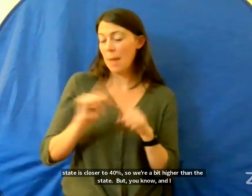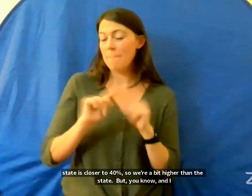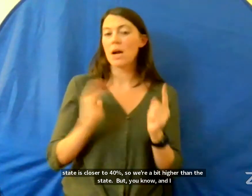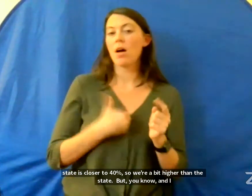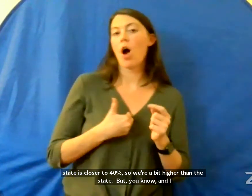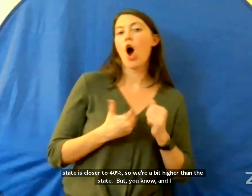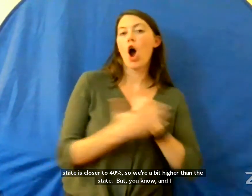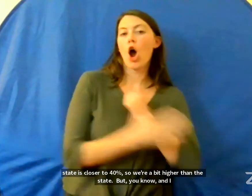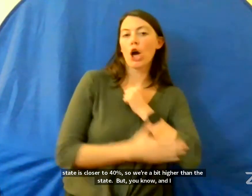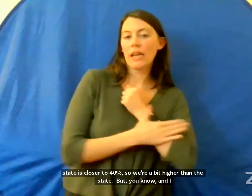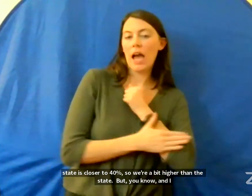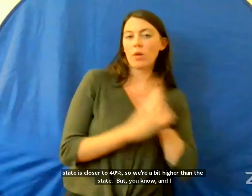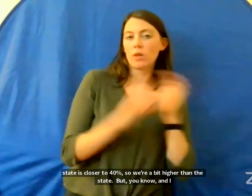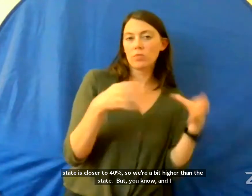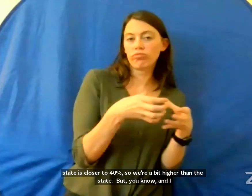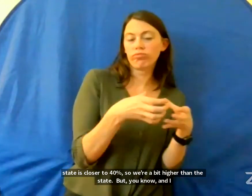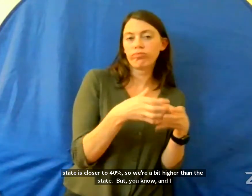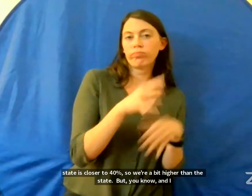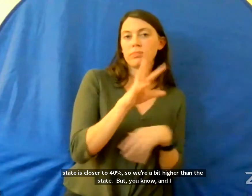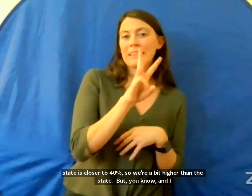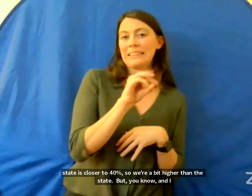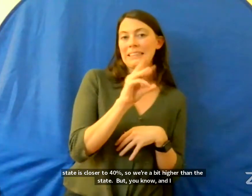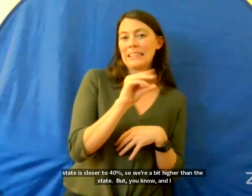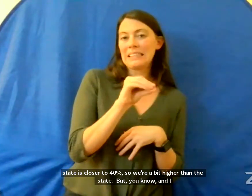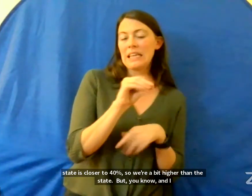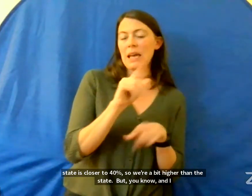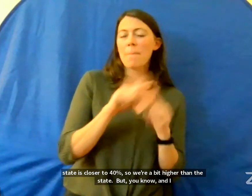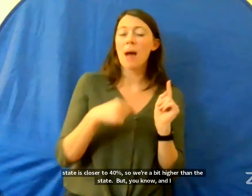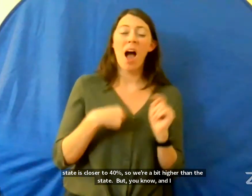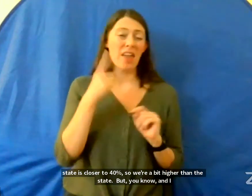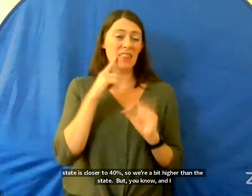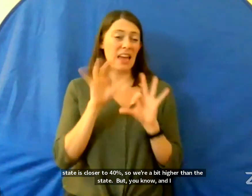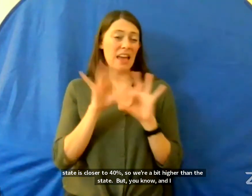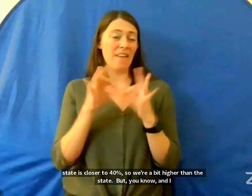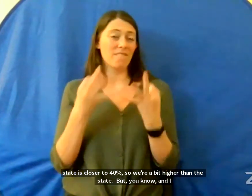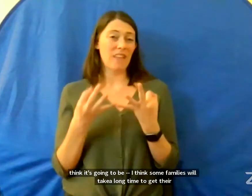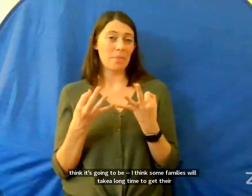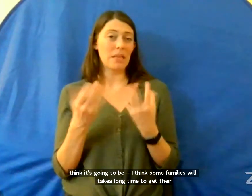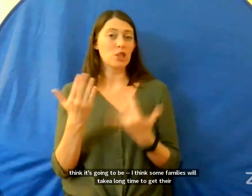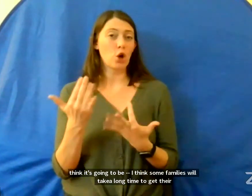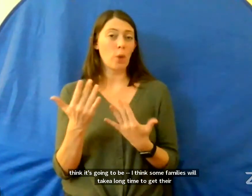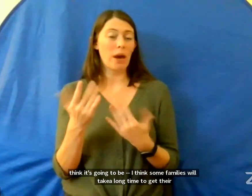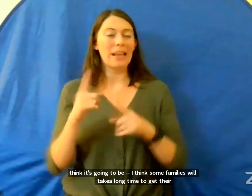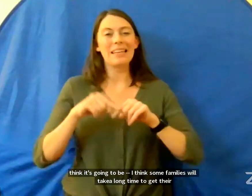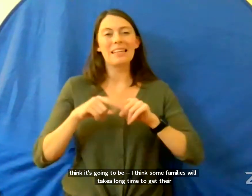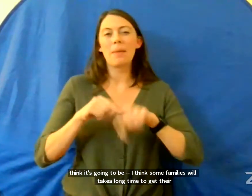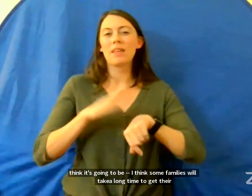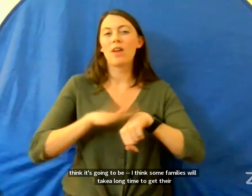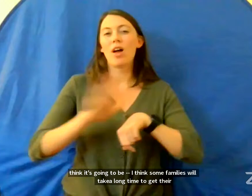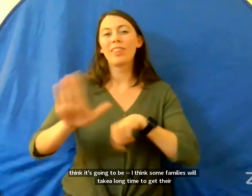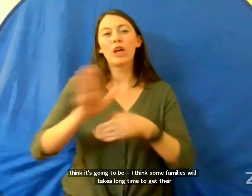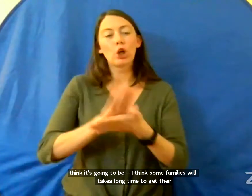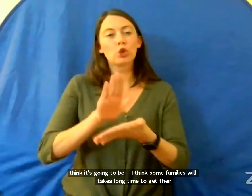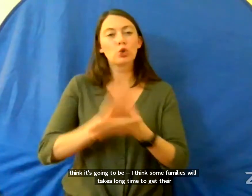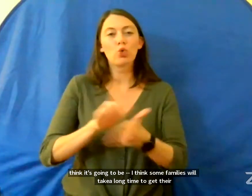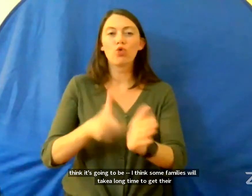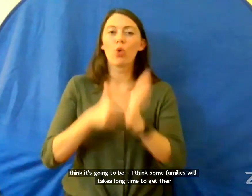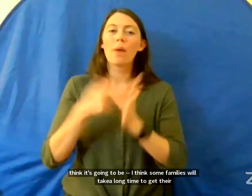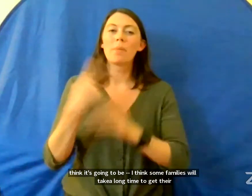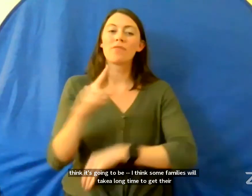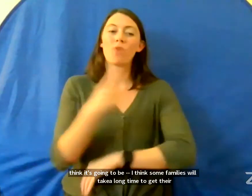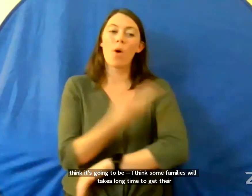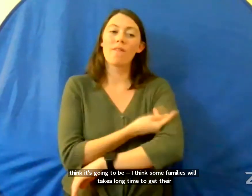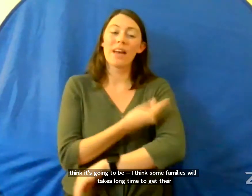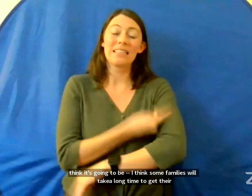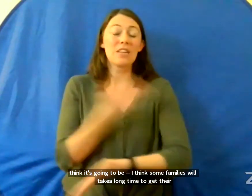families will take a long time to get their children vaccinated. It depends on the school vaccine requirement that may kick in the fall, but